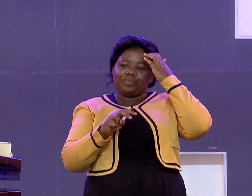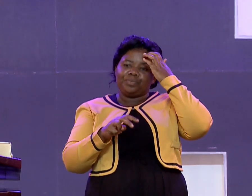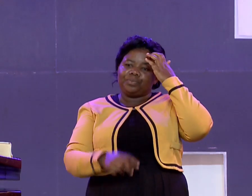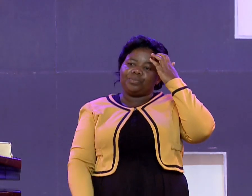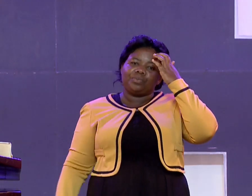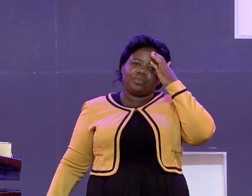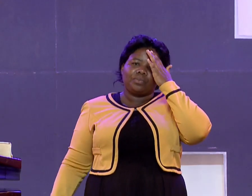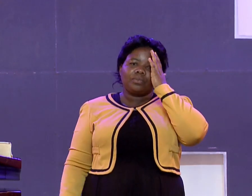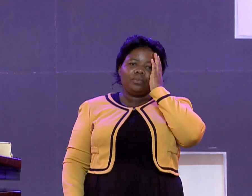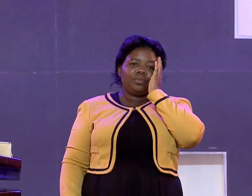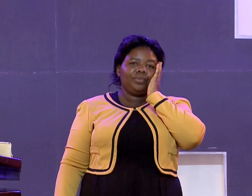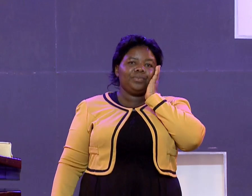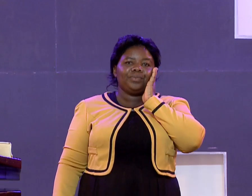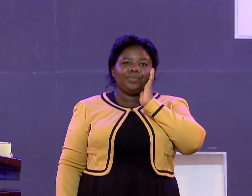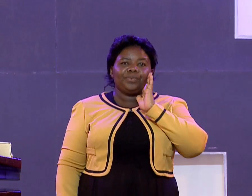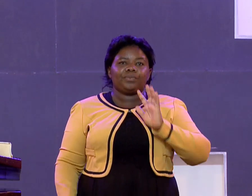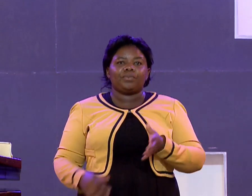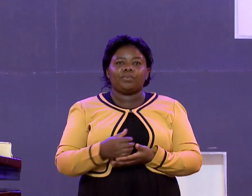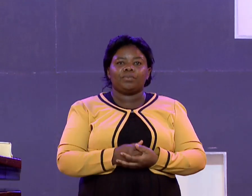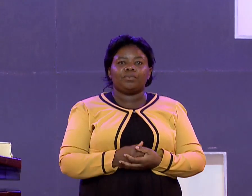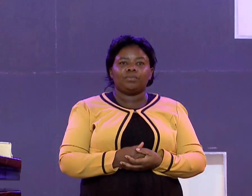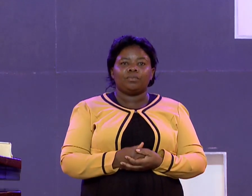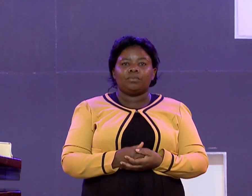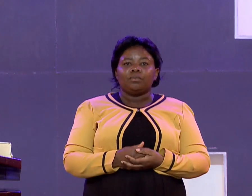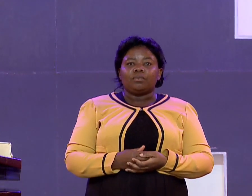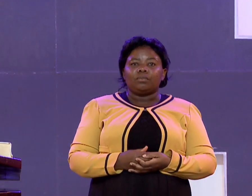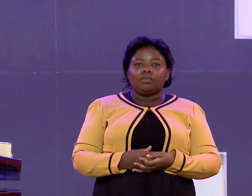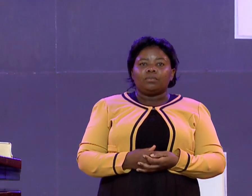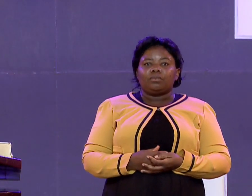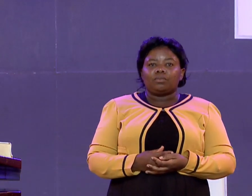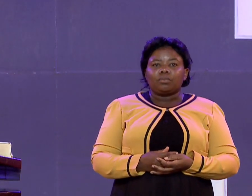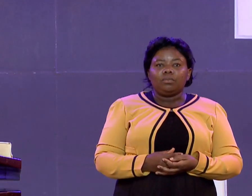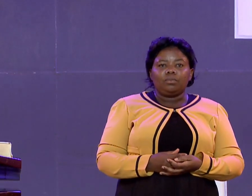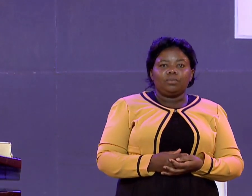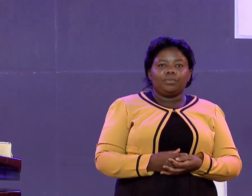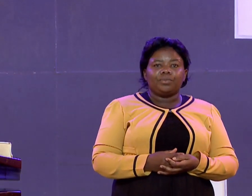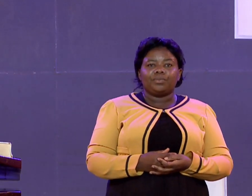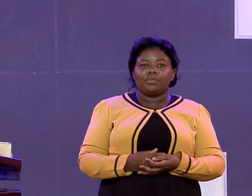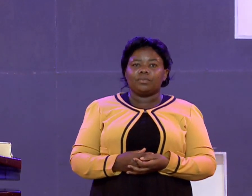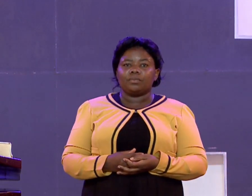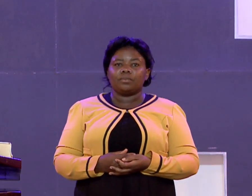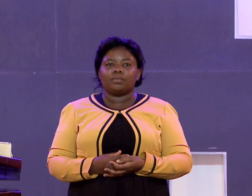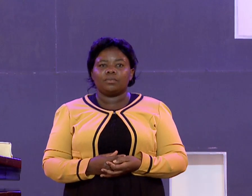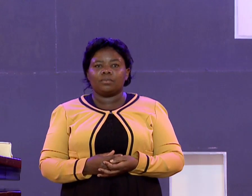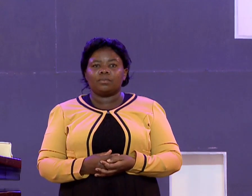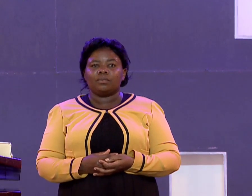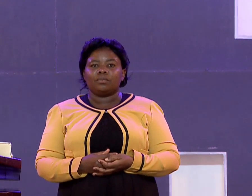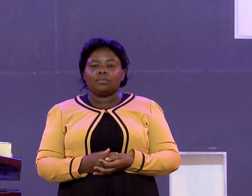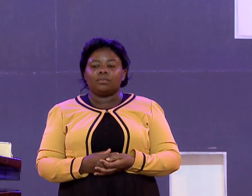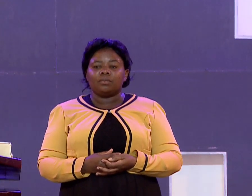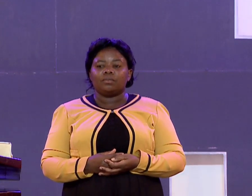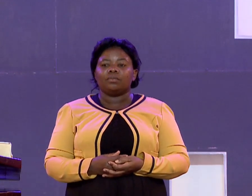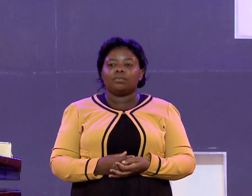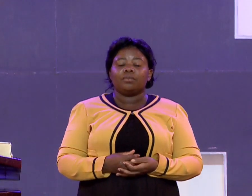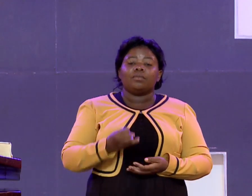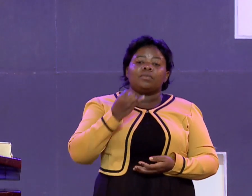another one as well today. Njagala tusome musula jena semba yokwogera luli olanja oluvanyuma nja kwongera ko walala. That